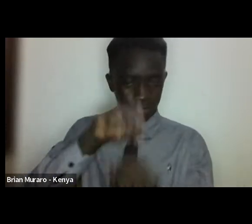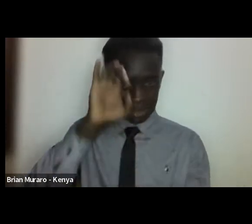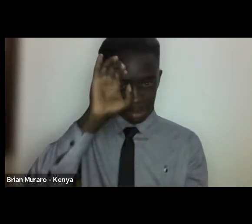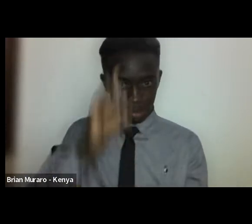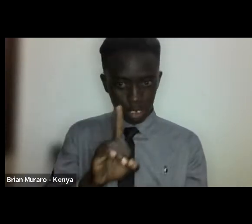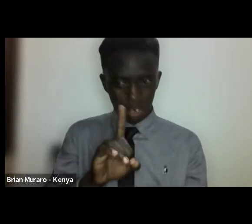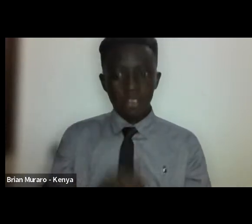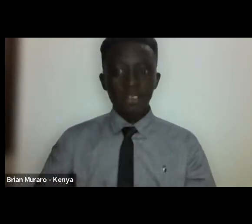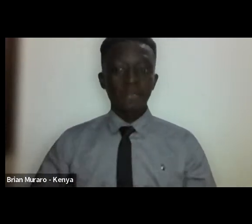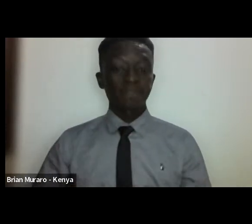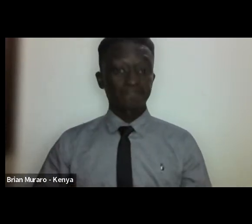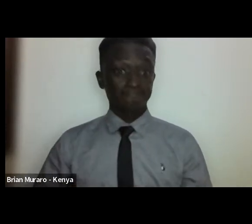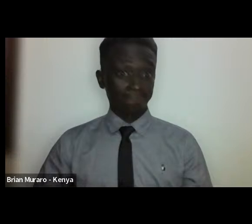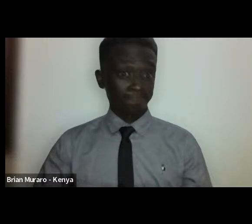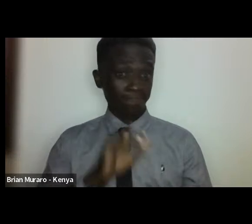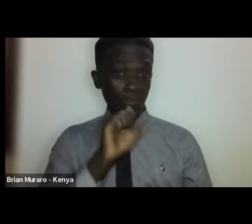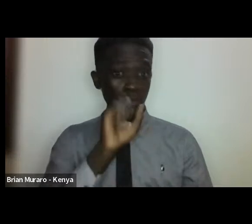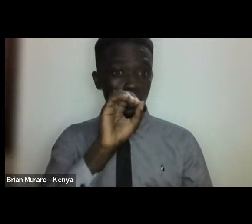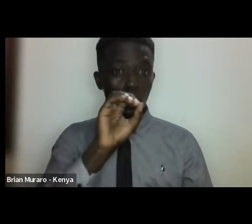so